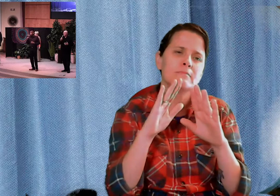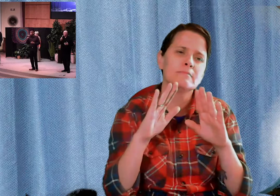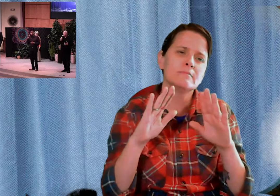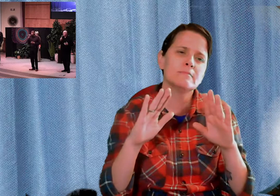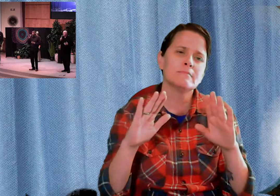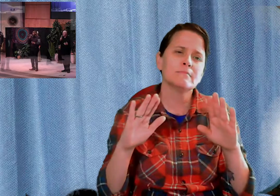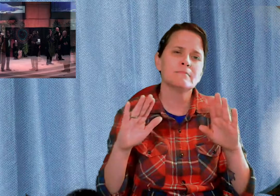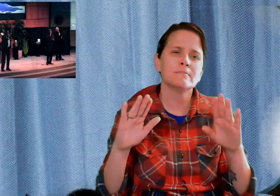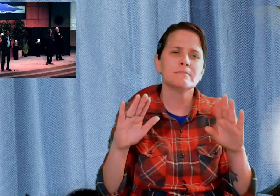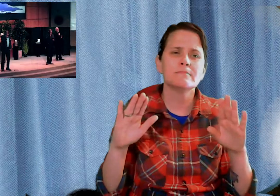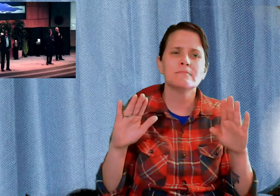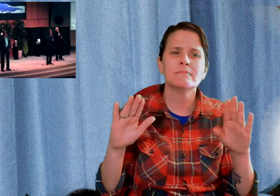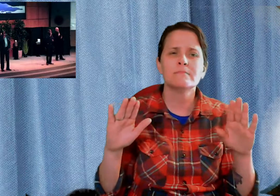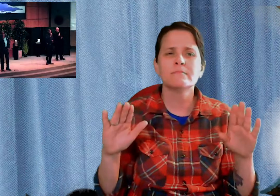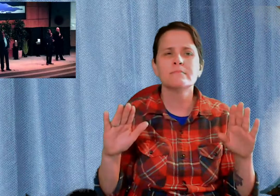still.